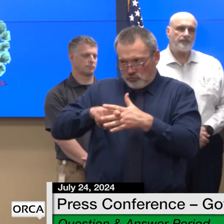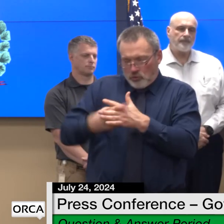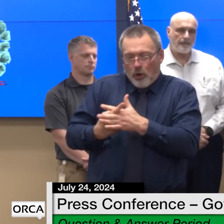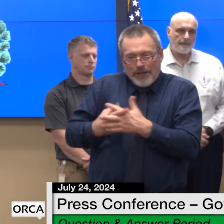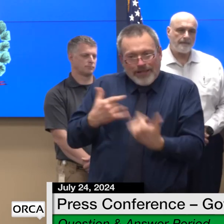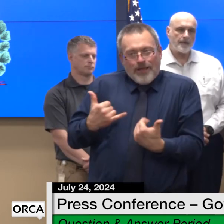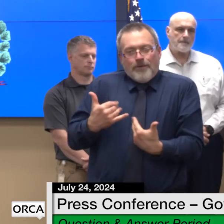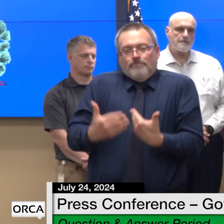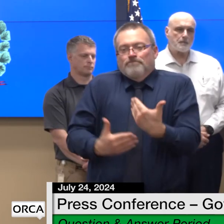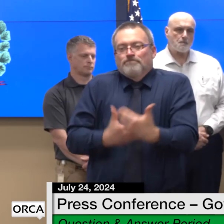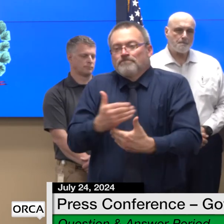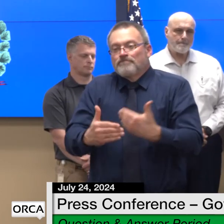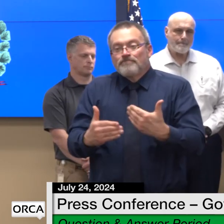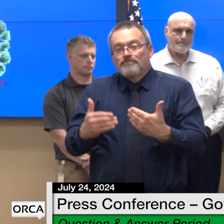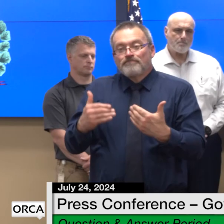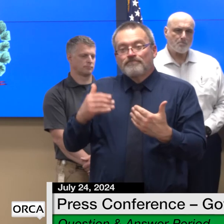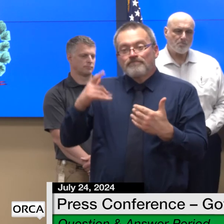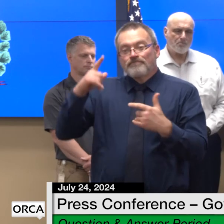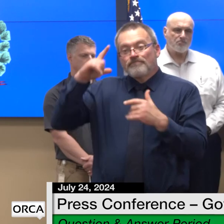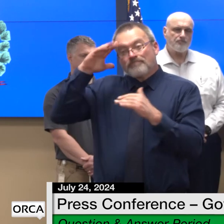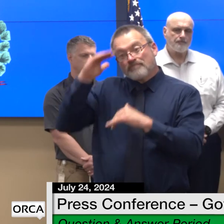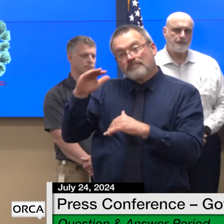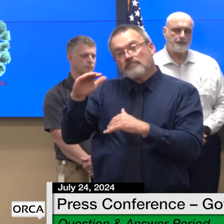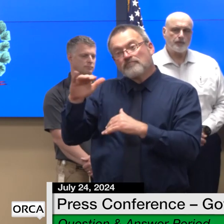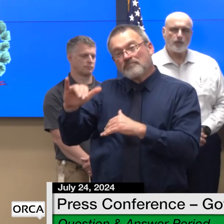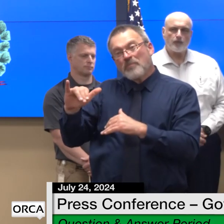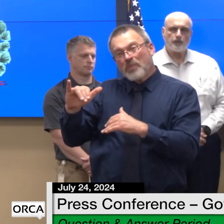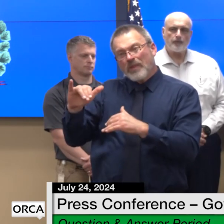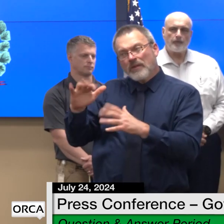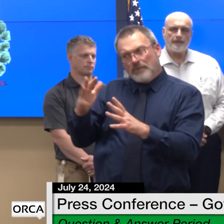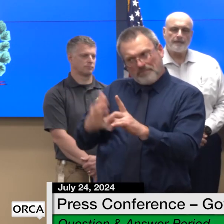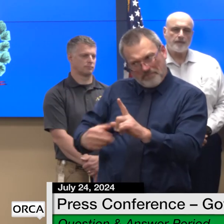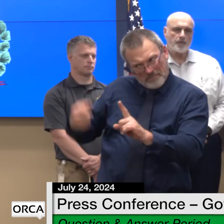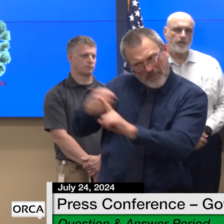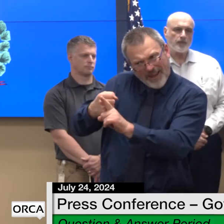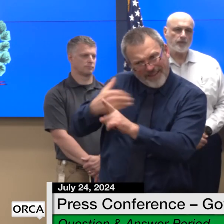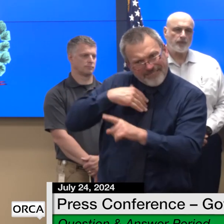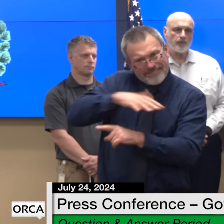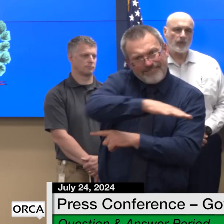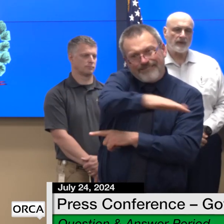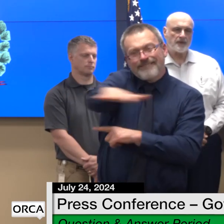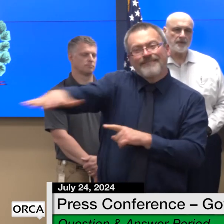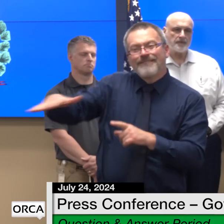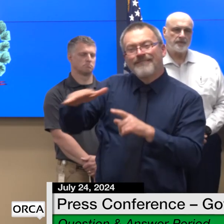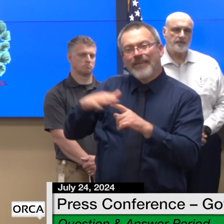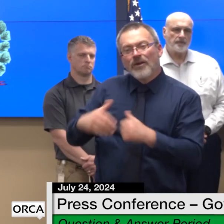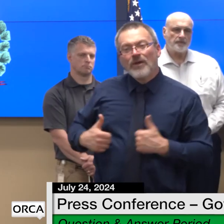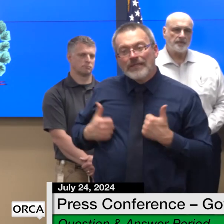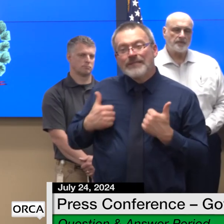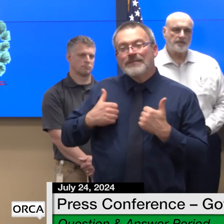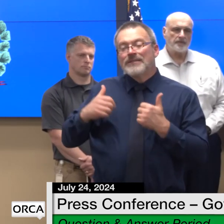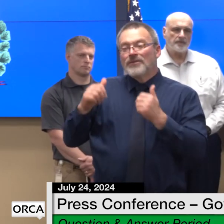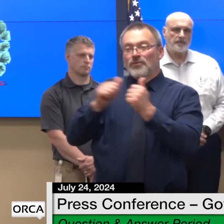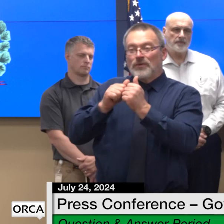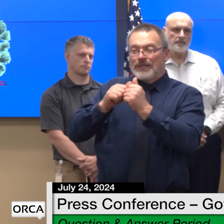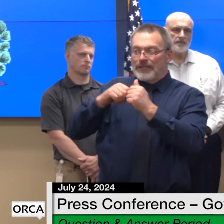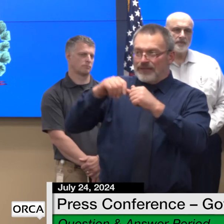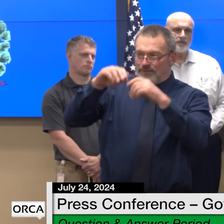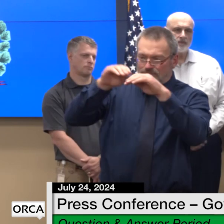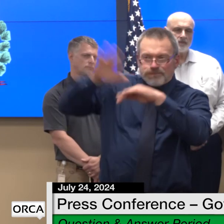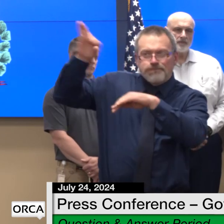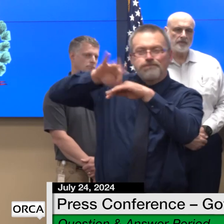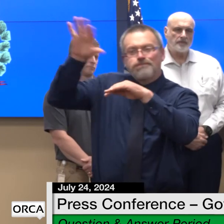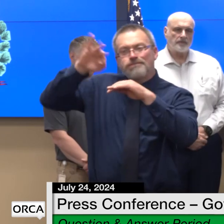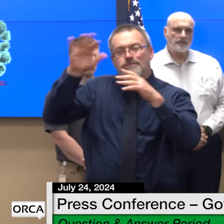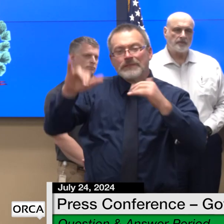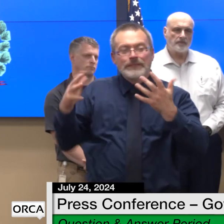would be consideration given to the impact those will have on the ground in terms of our greenhouse gas emissions. So if that, it would just speed, like if